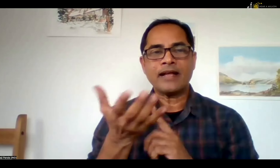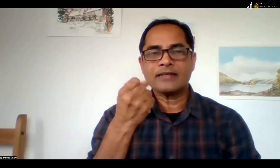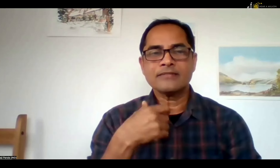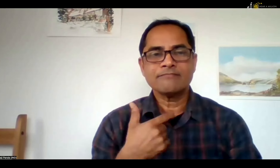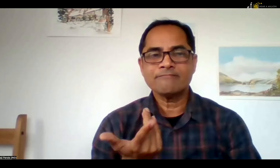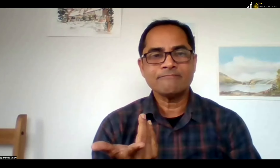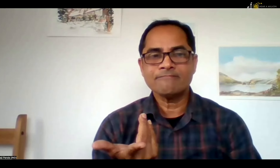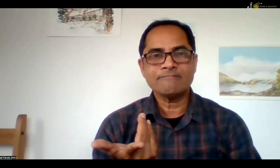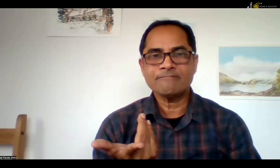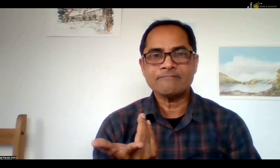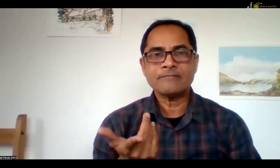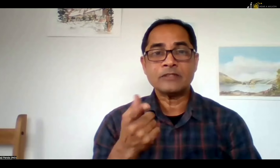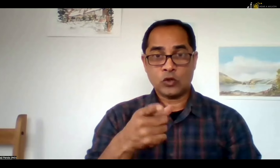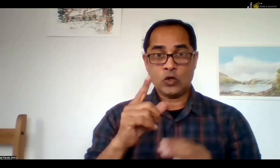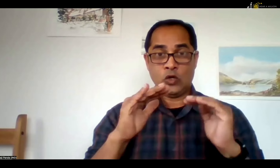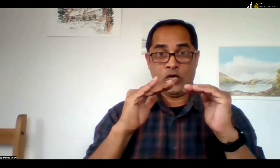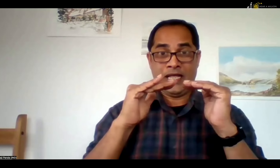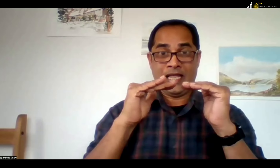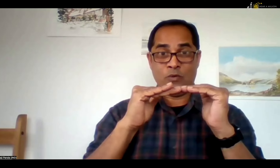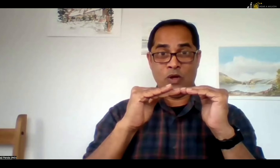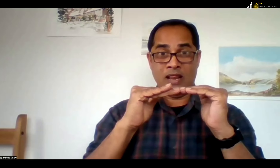right, uh,